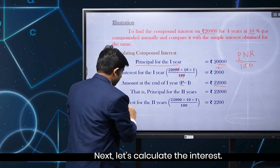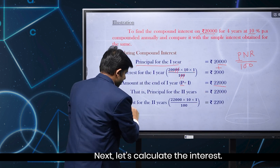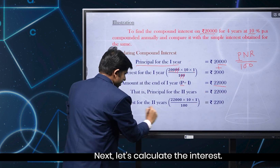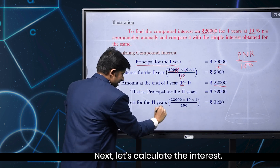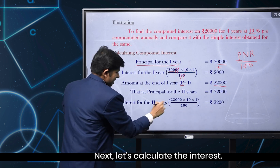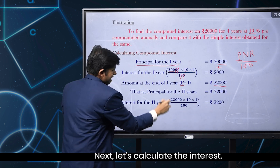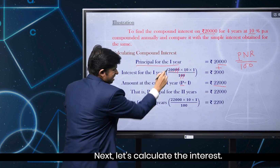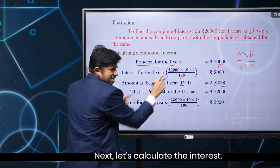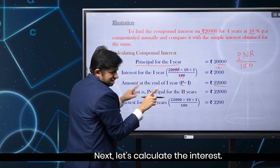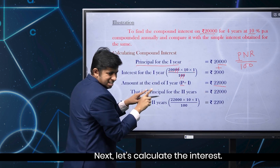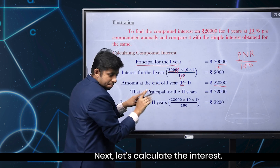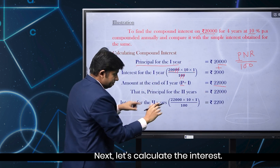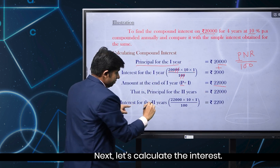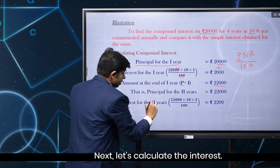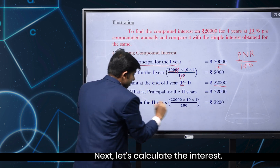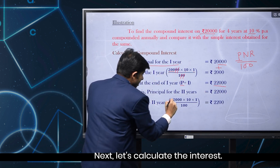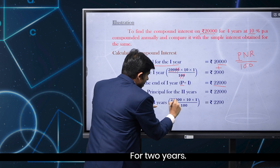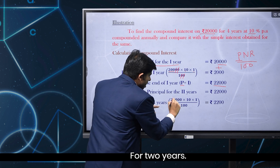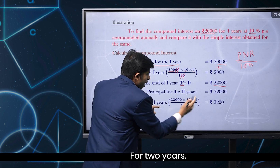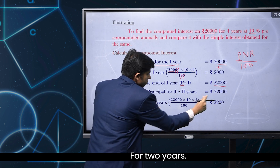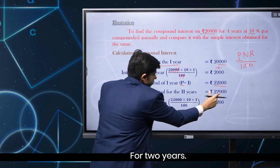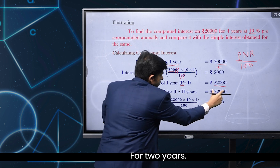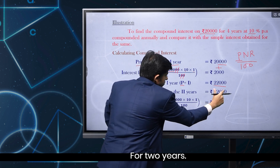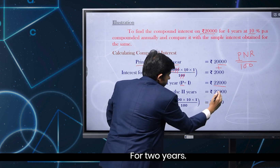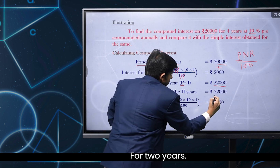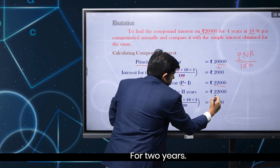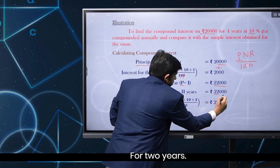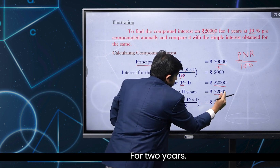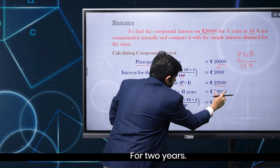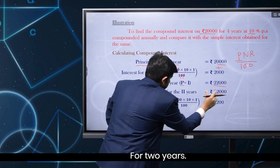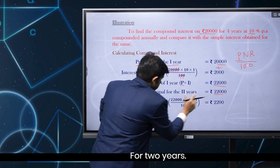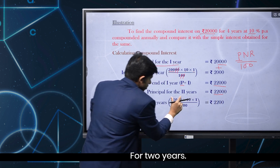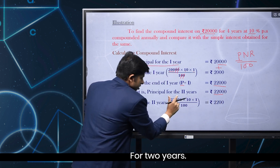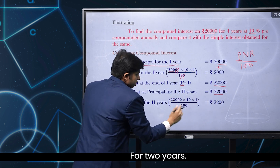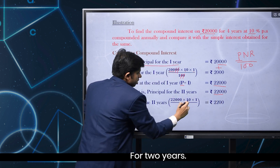Next, let's calculate the interest for 2 years. We already have the value.